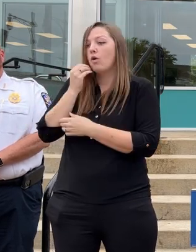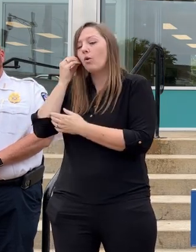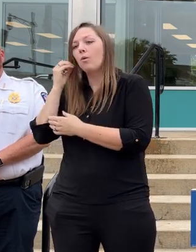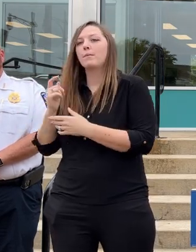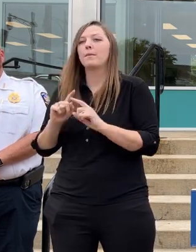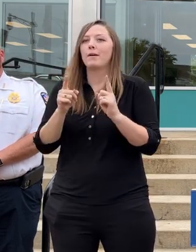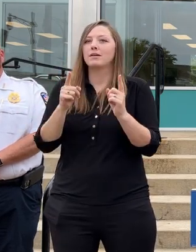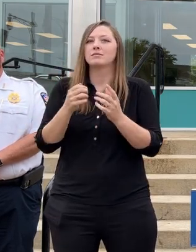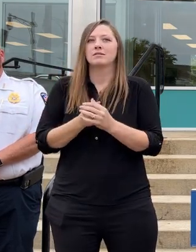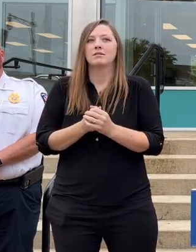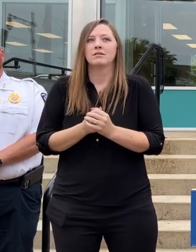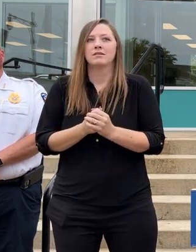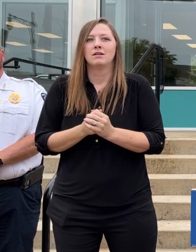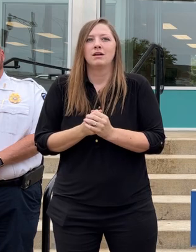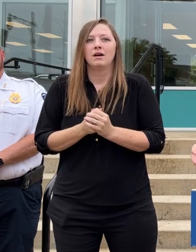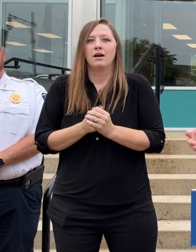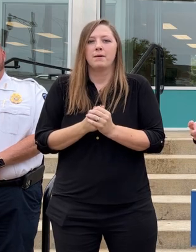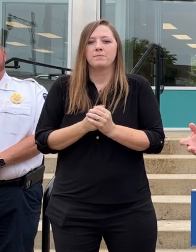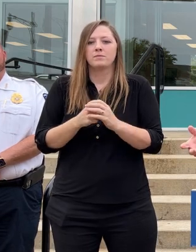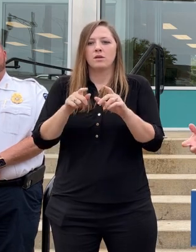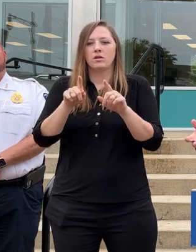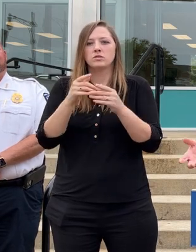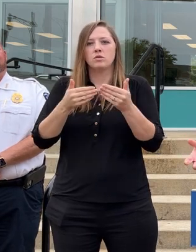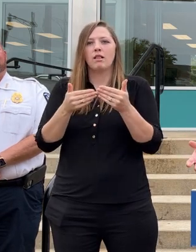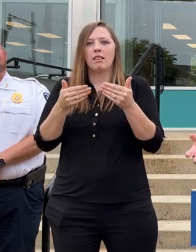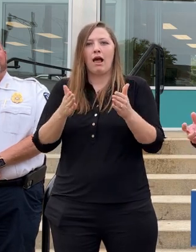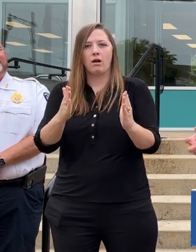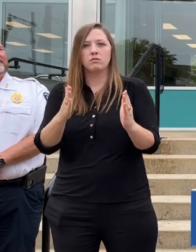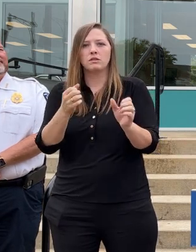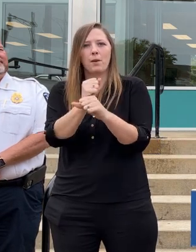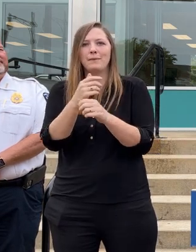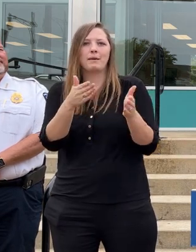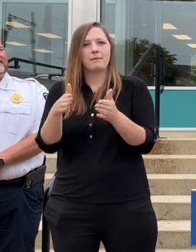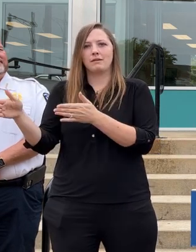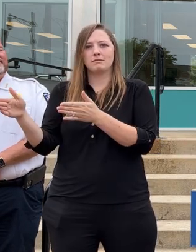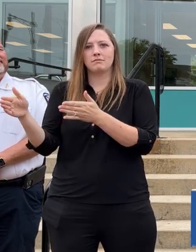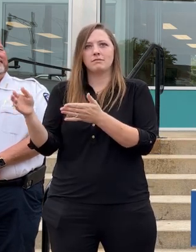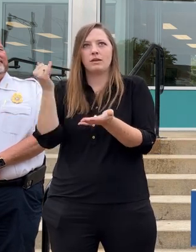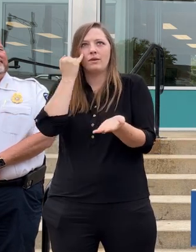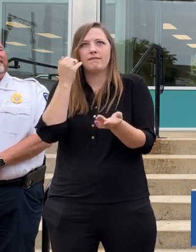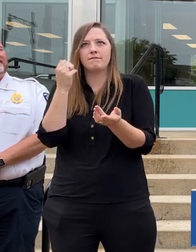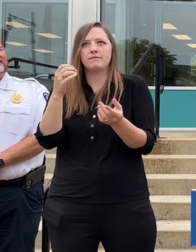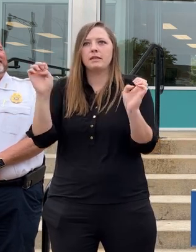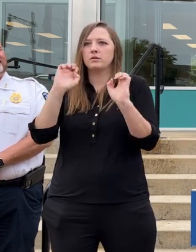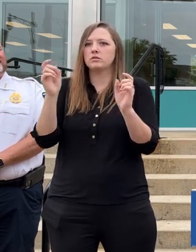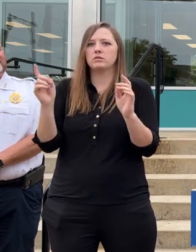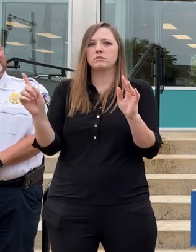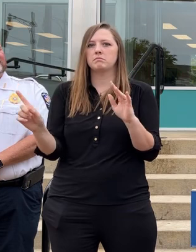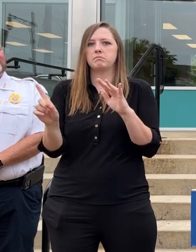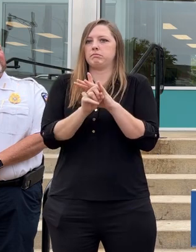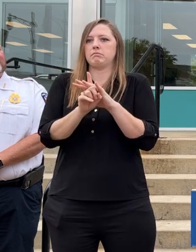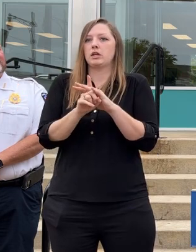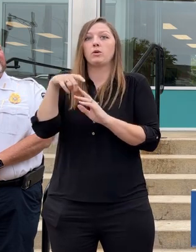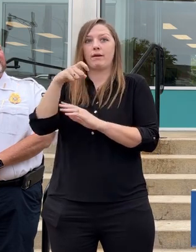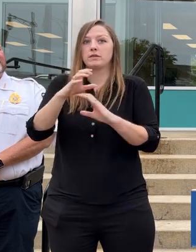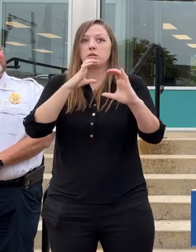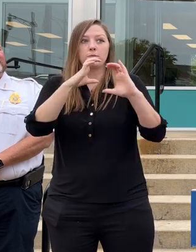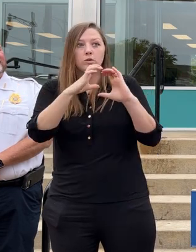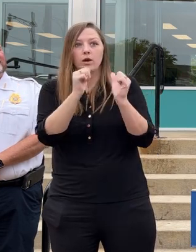months, but also to allow you to make a plan in case there's an emergency and you have to be able to communicate with